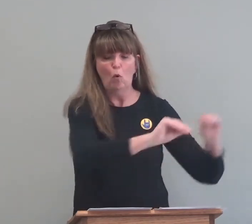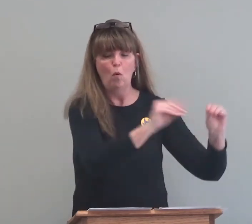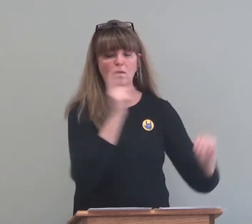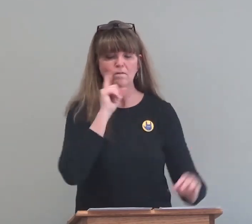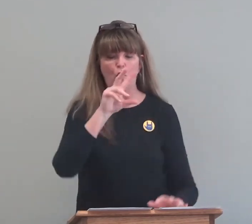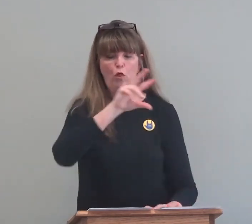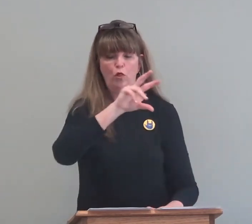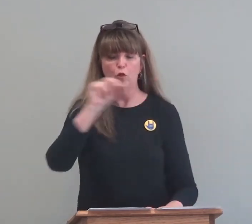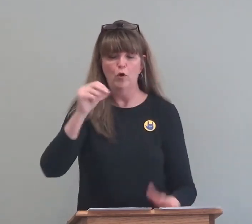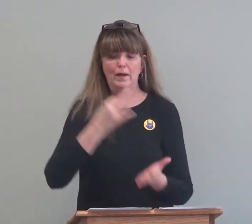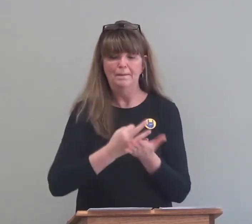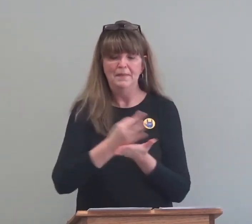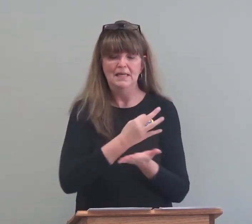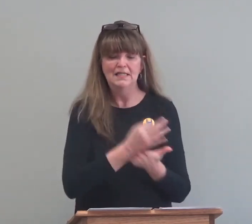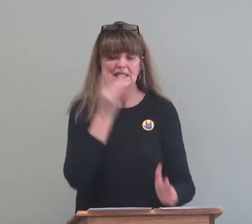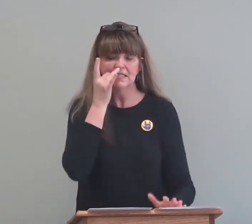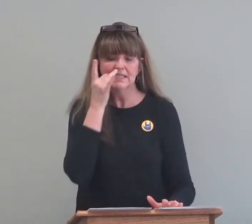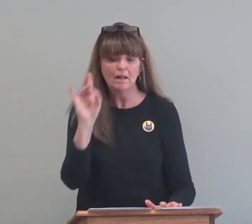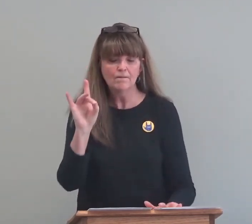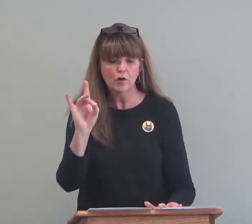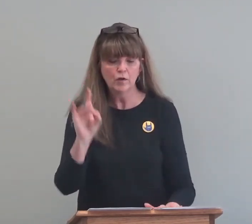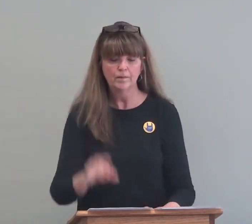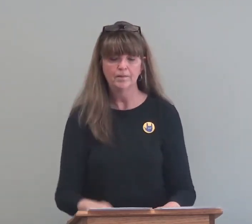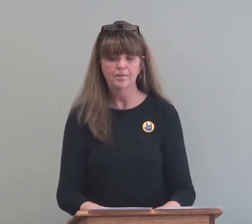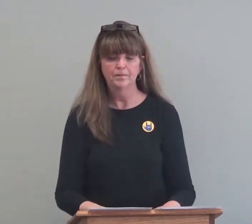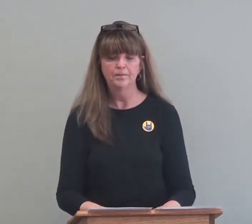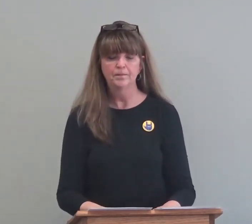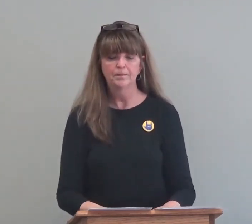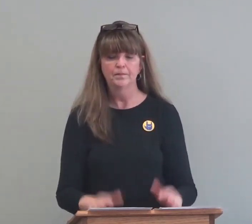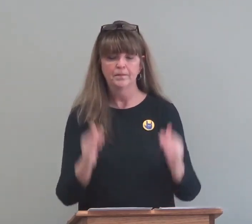He will be sold for 30 pieces of silver.